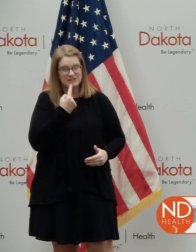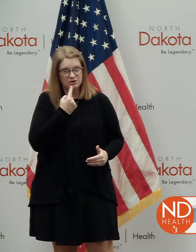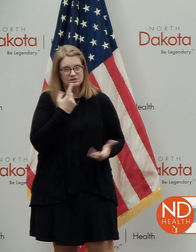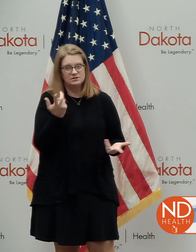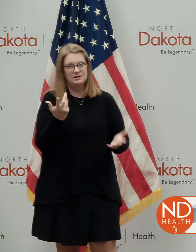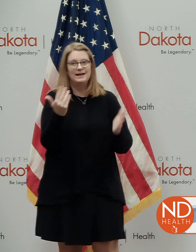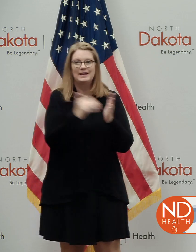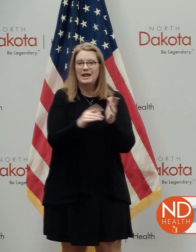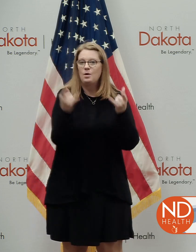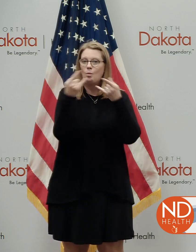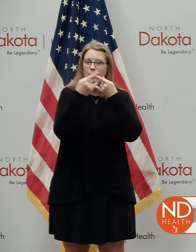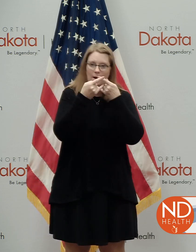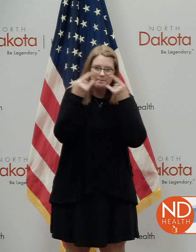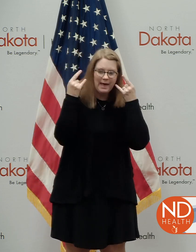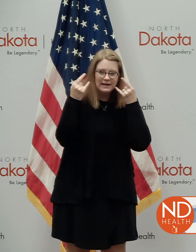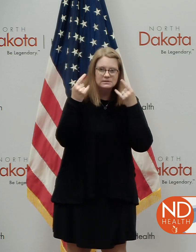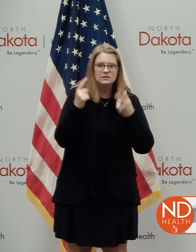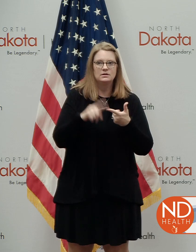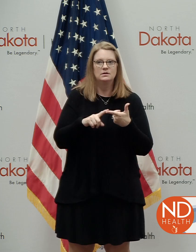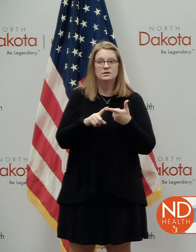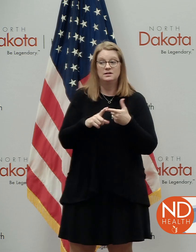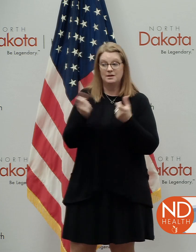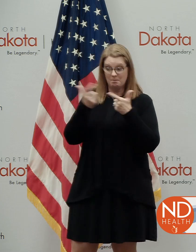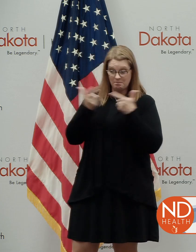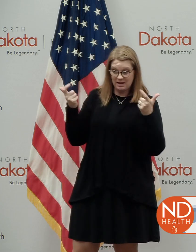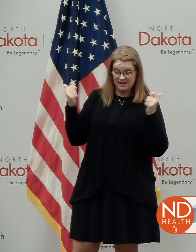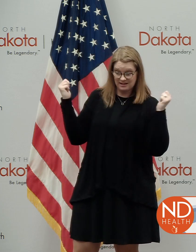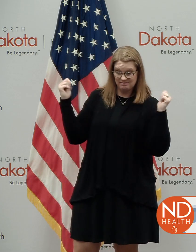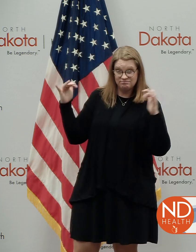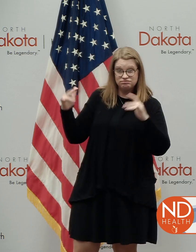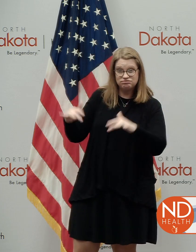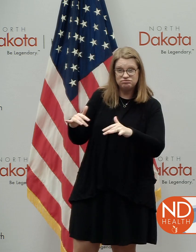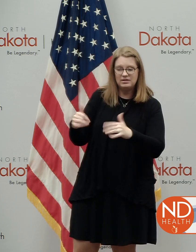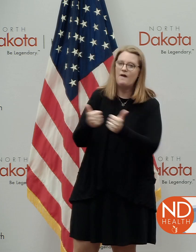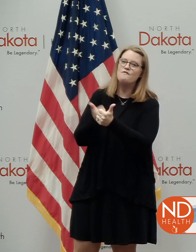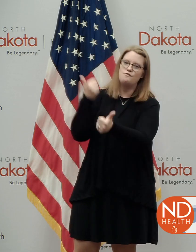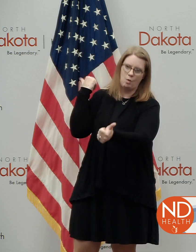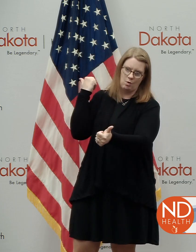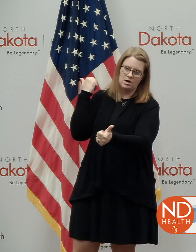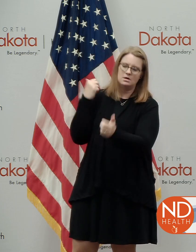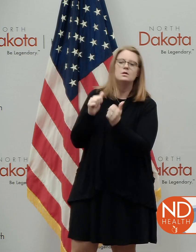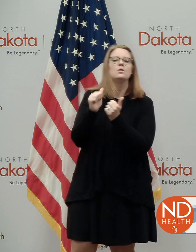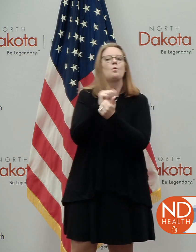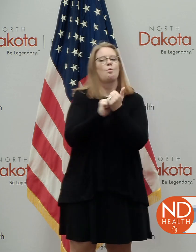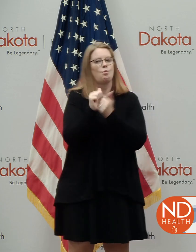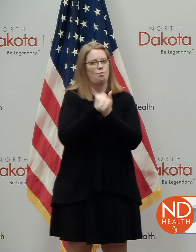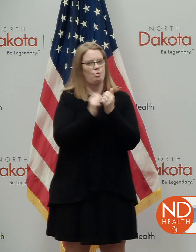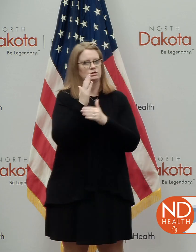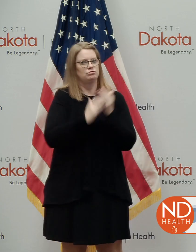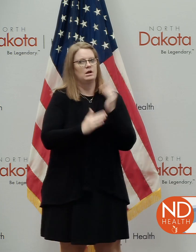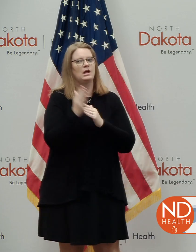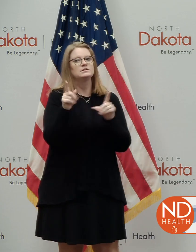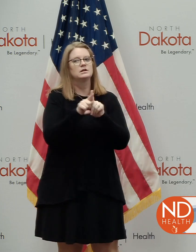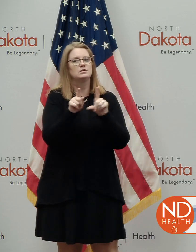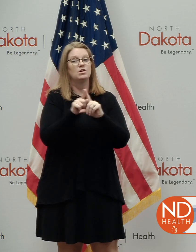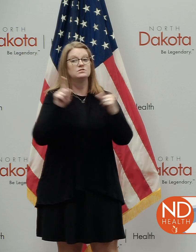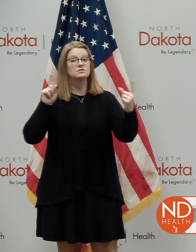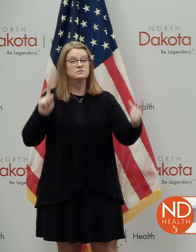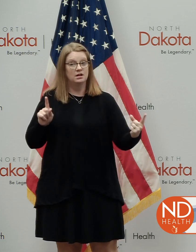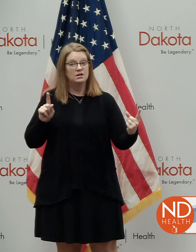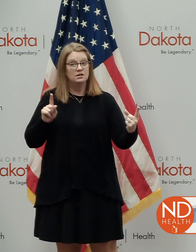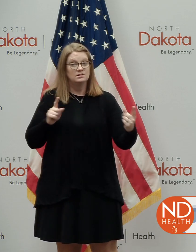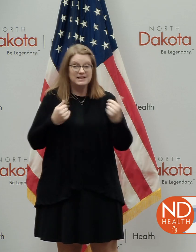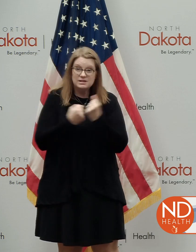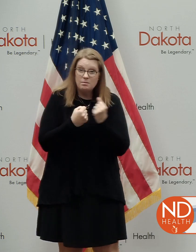said, wear a mask in public, do not attend large gatherings, wash your hands, and practice physical distancing. Let's do it for our